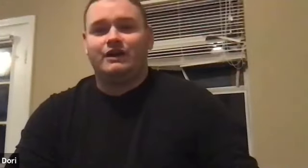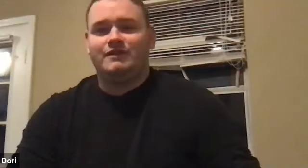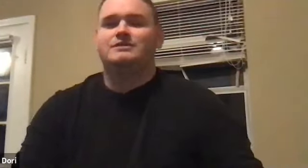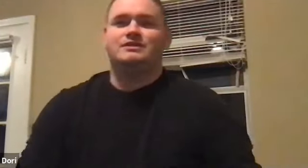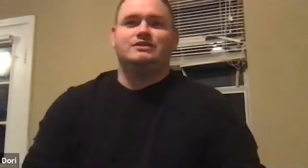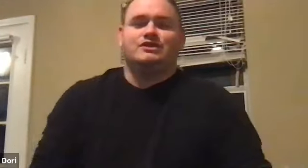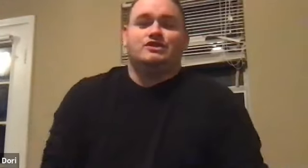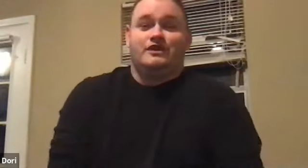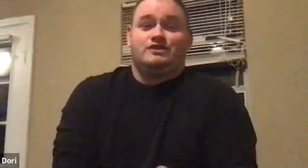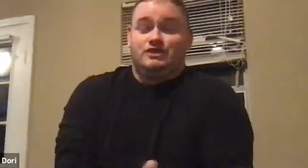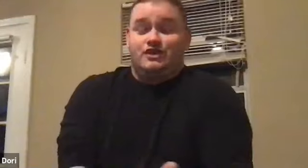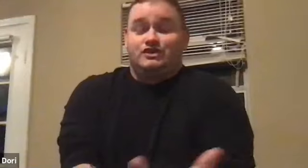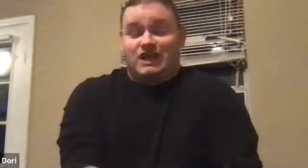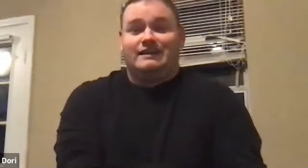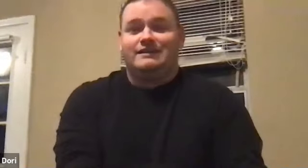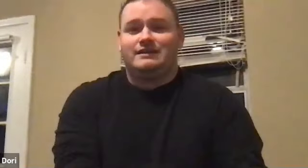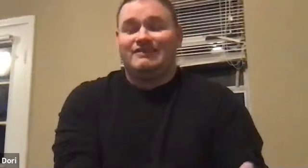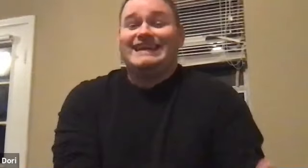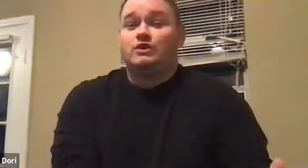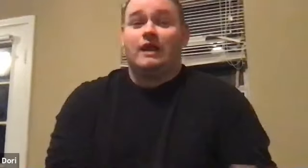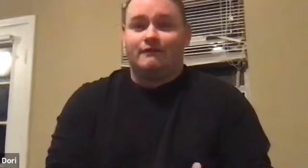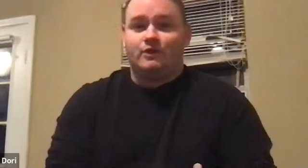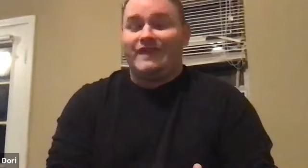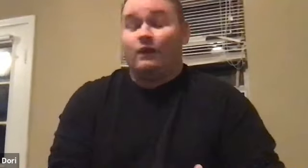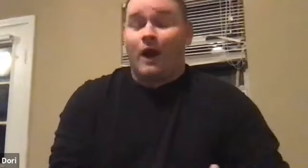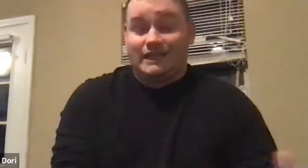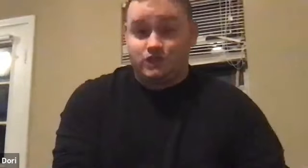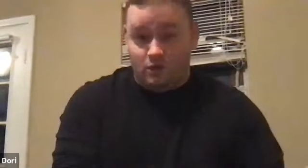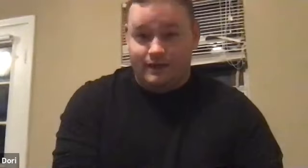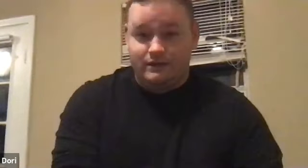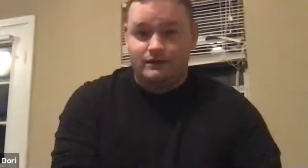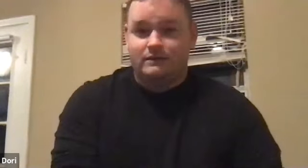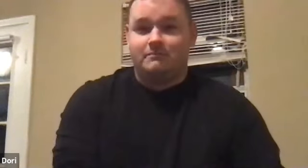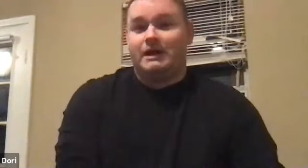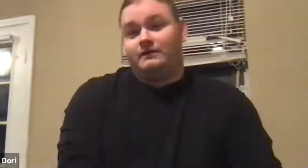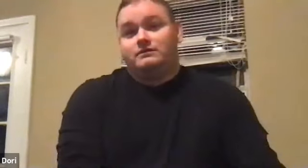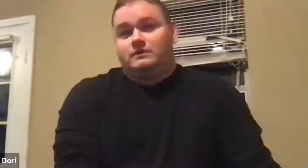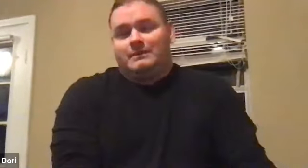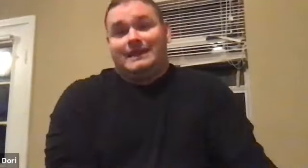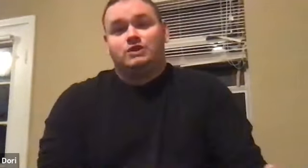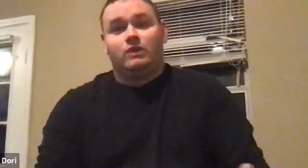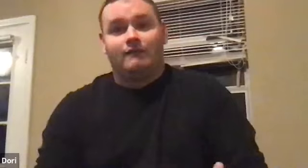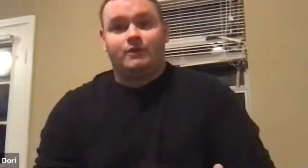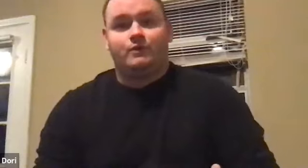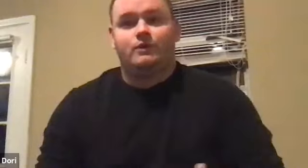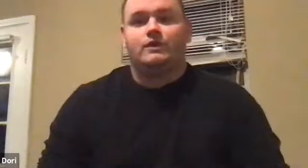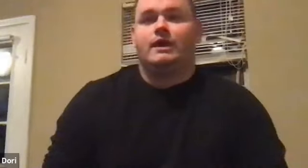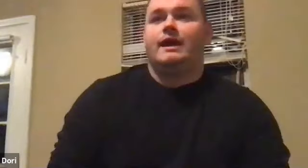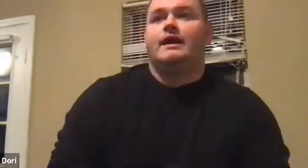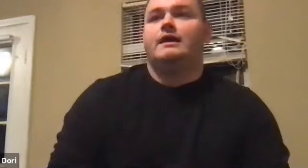of you. You're their son. They do love you. They don't know how to show it, but I mean, they do love you.